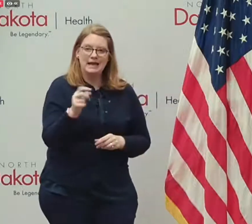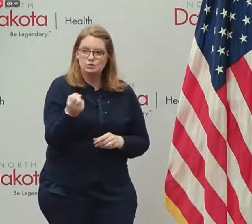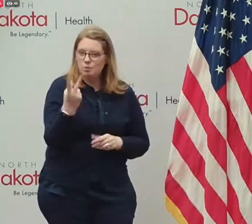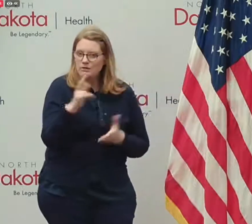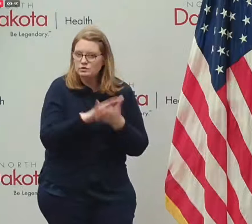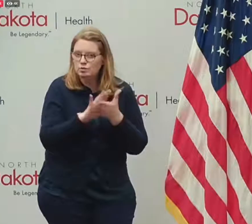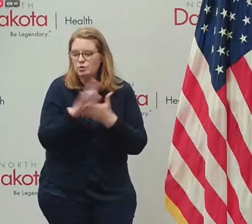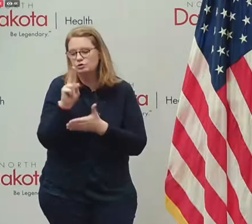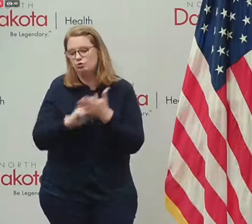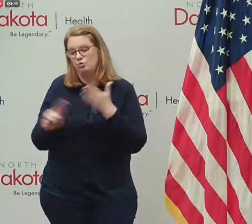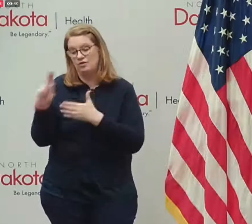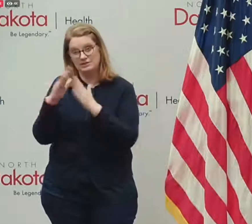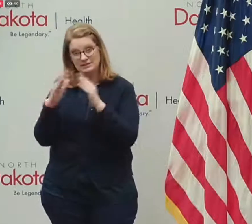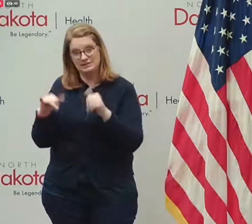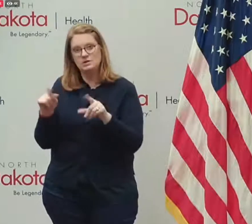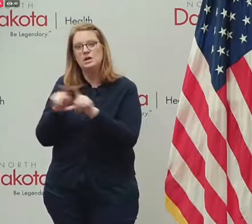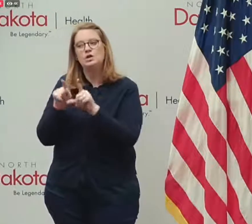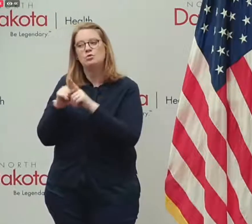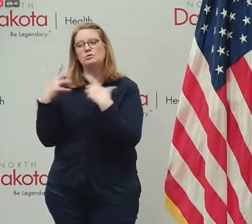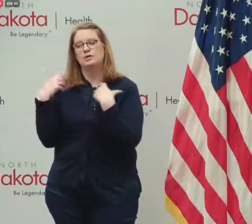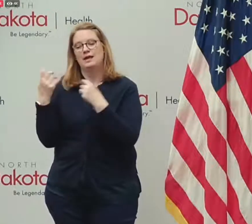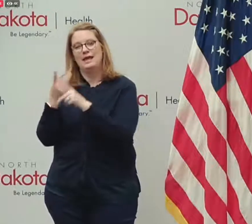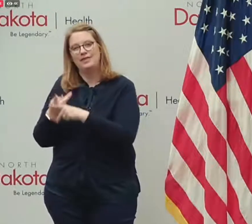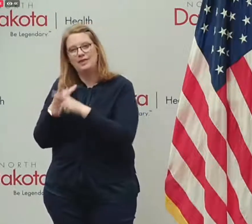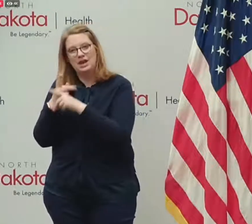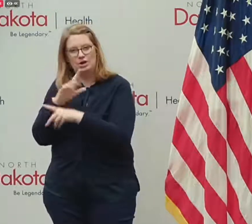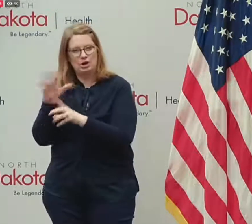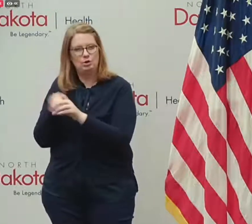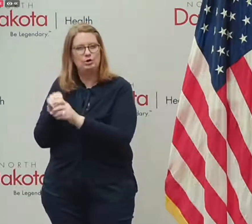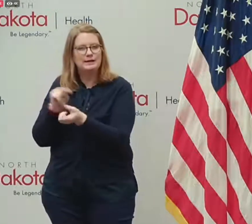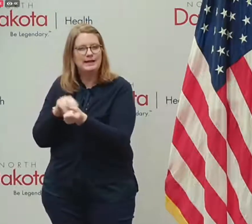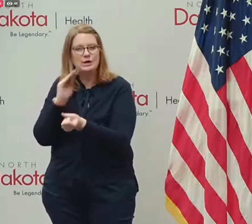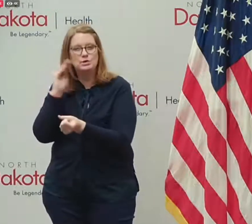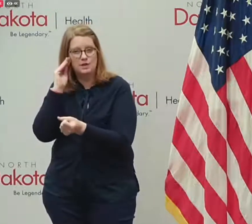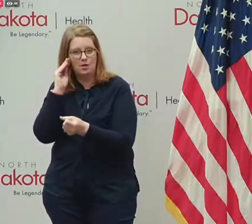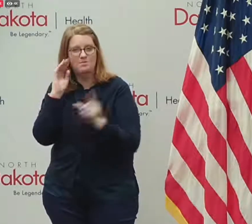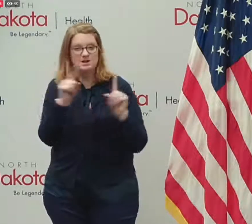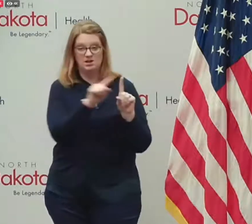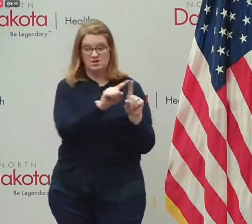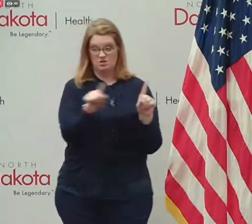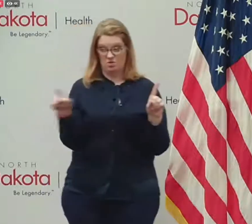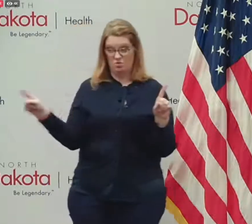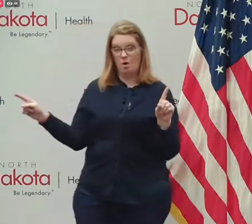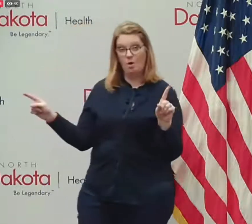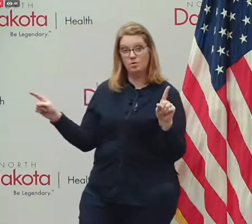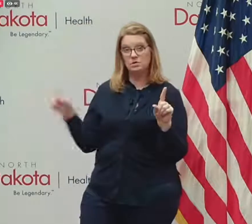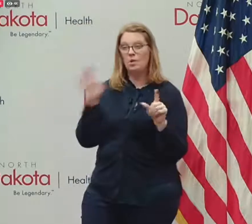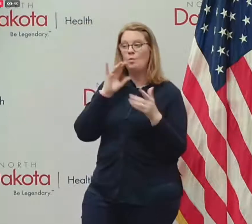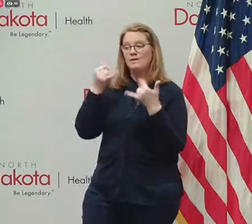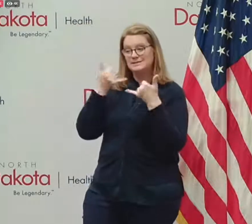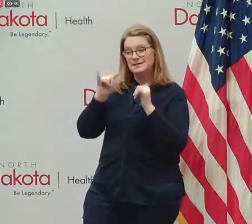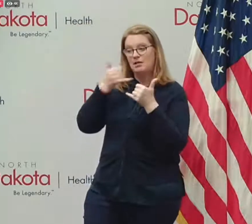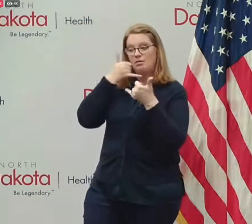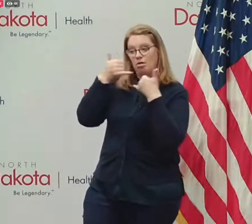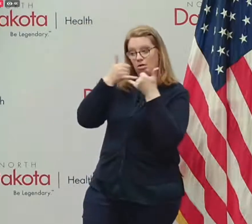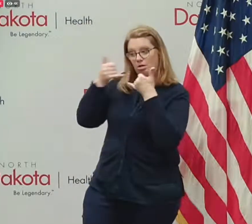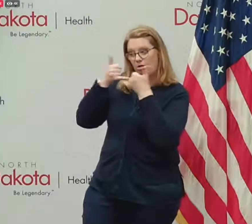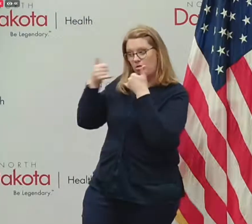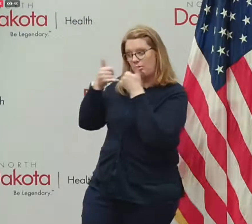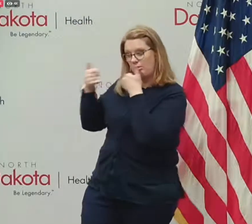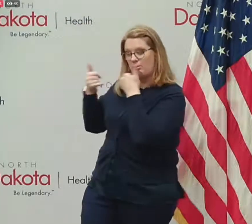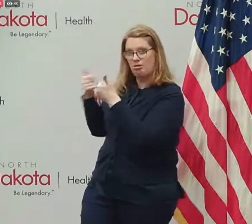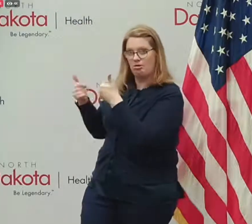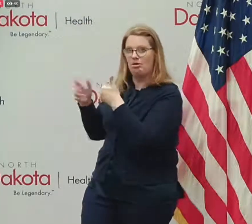schools, university systems, and healthcare settings includes long-term care. So we'll continue with our resource against that. If you're an individual,